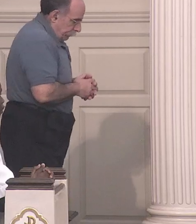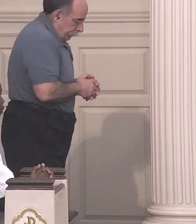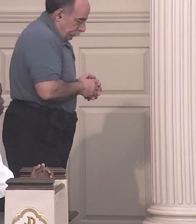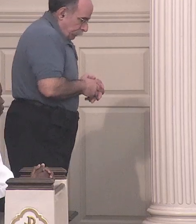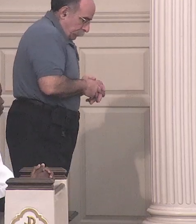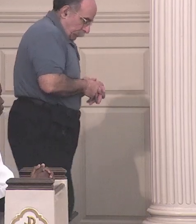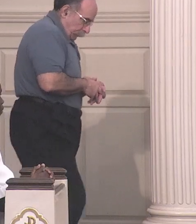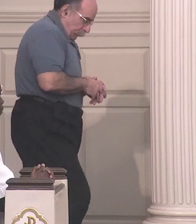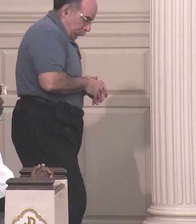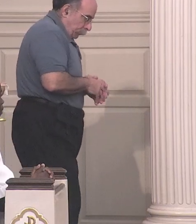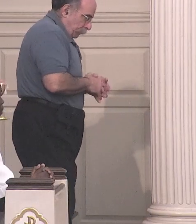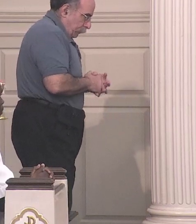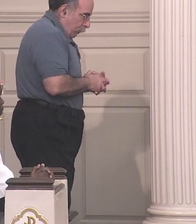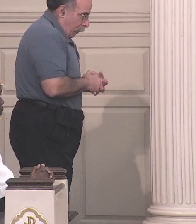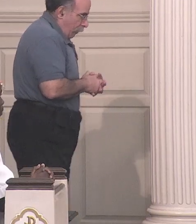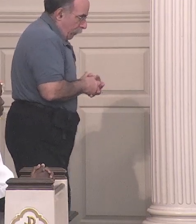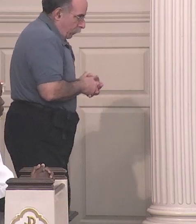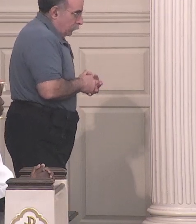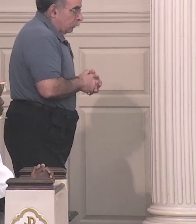iniqui